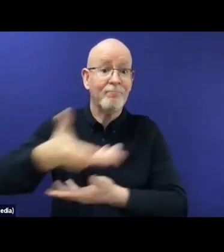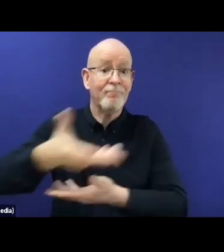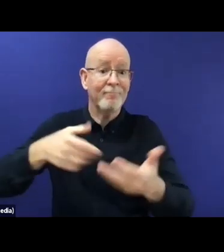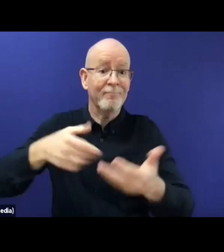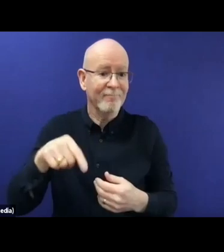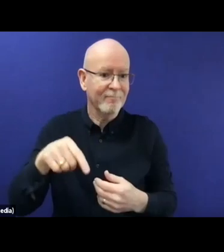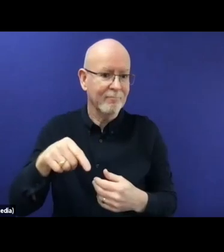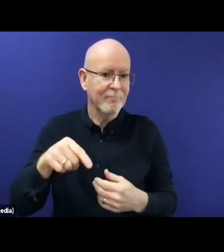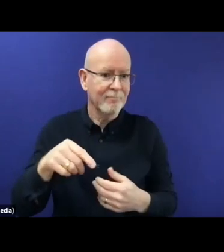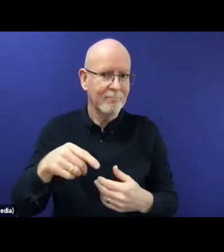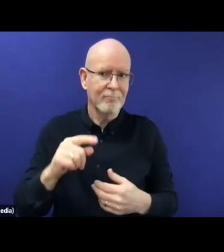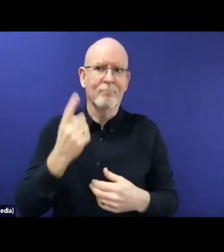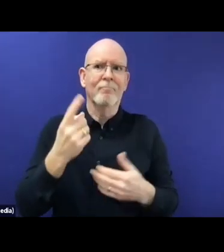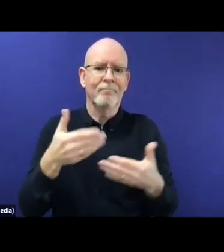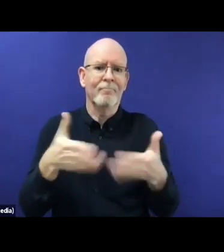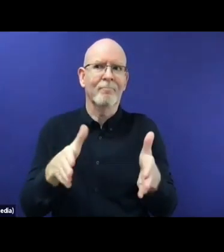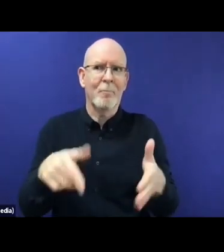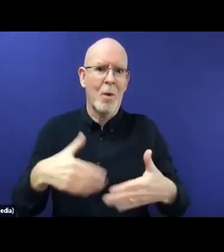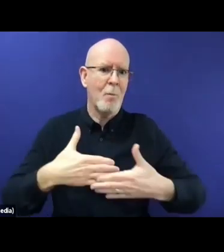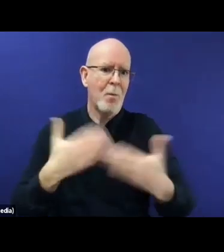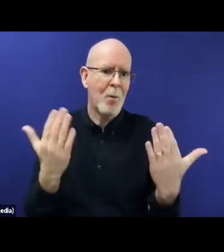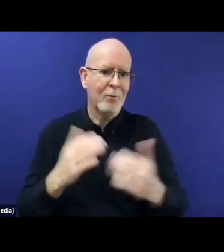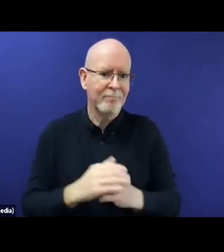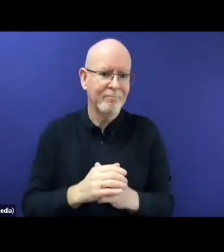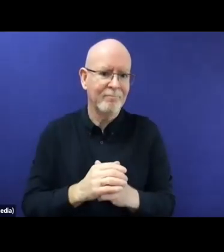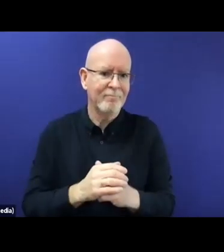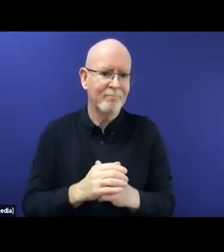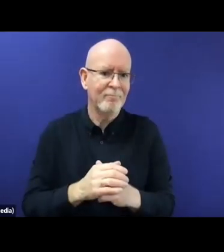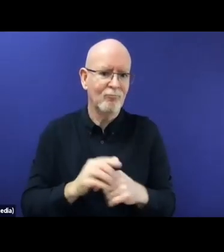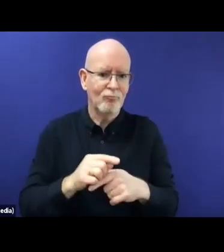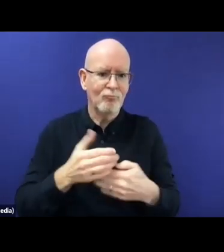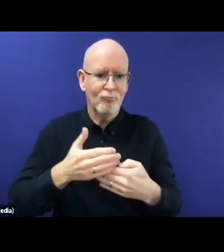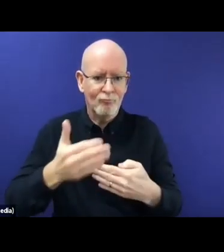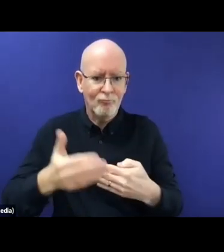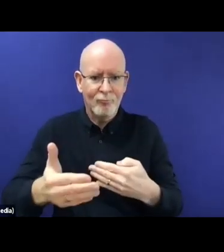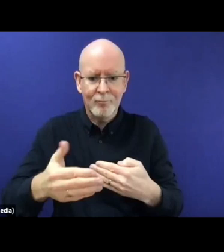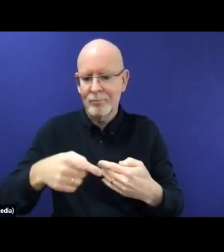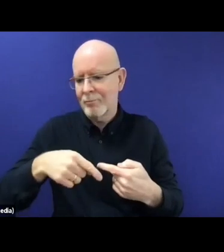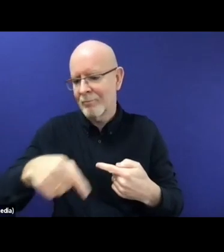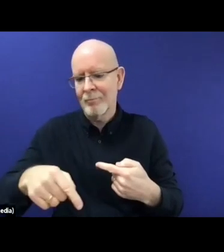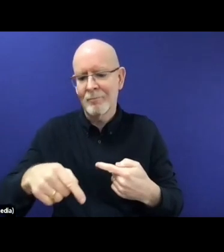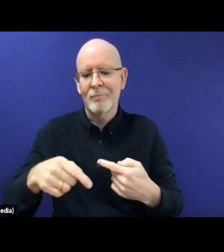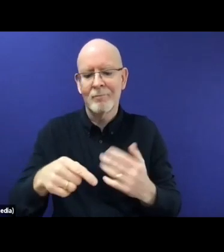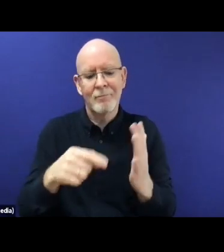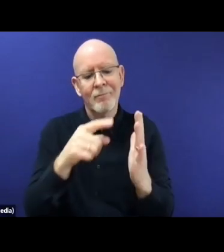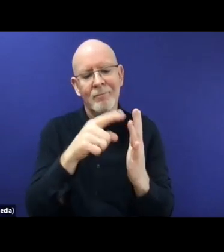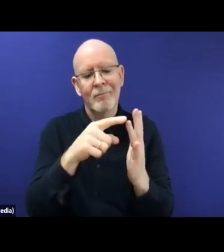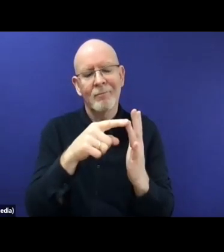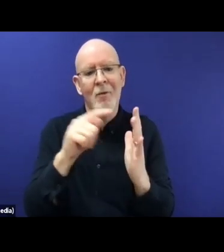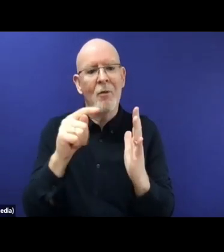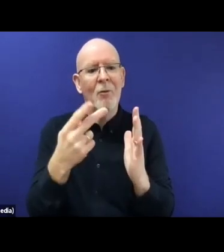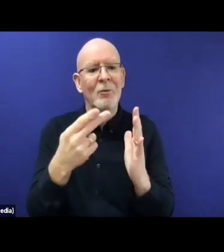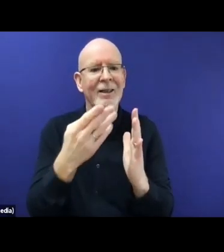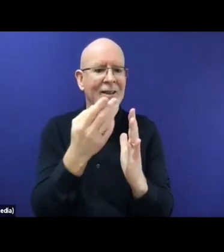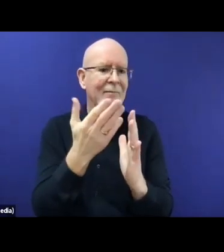our fantastic collection of speakers that we have. I should point out that our partners, Asile